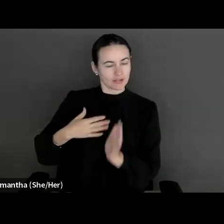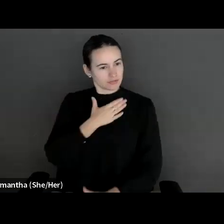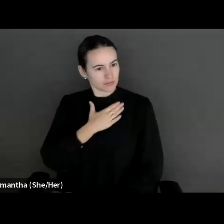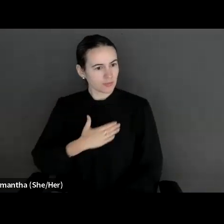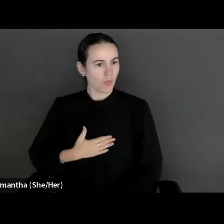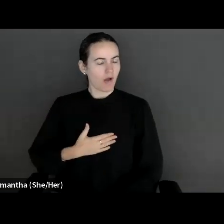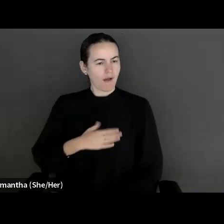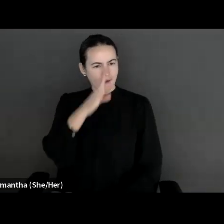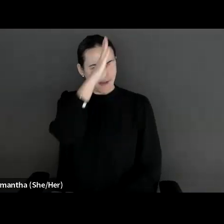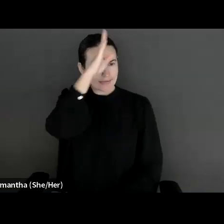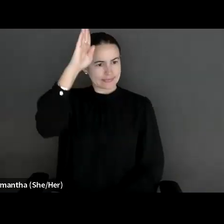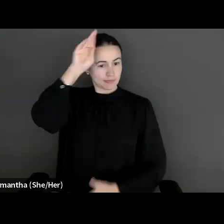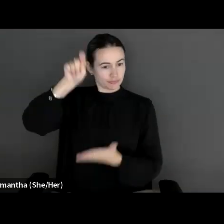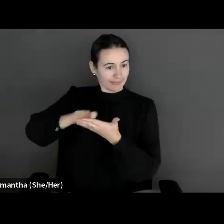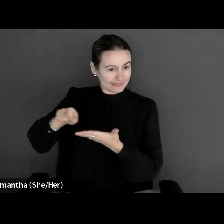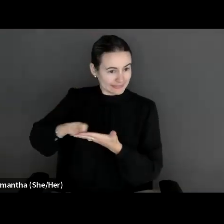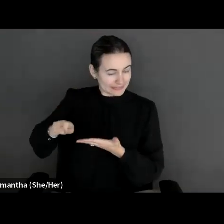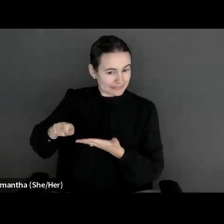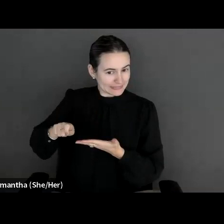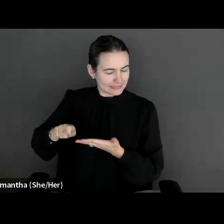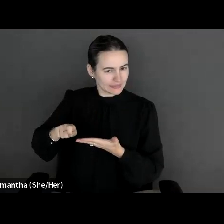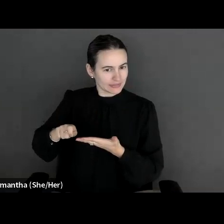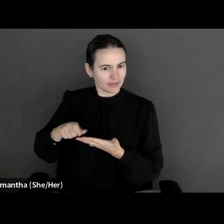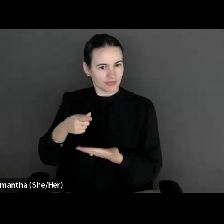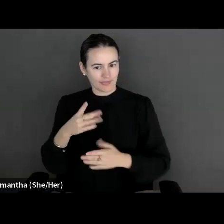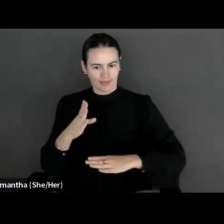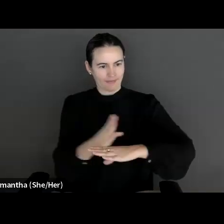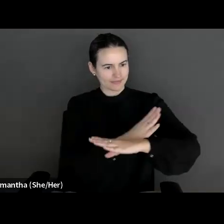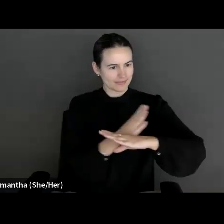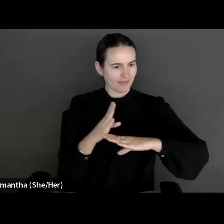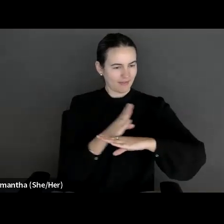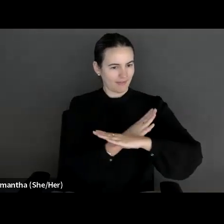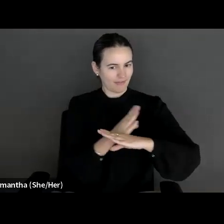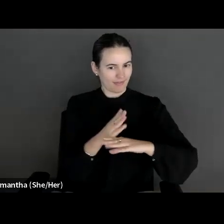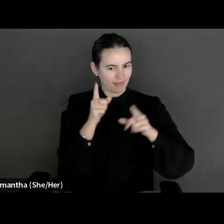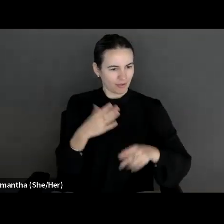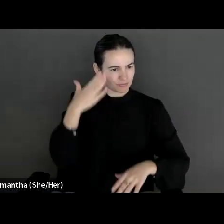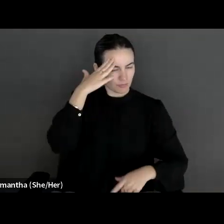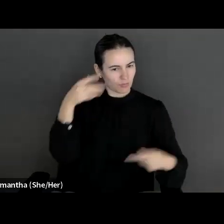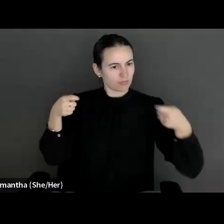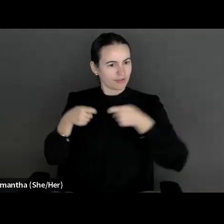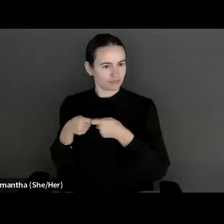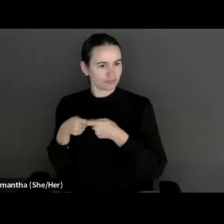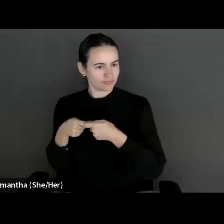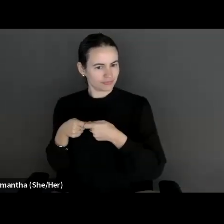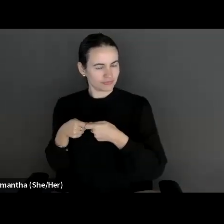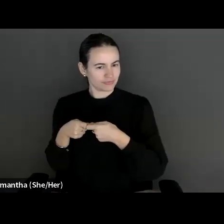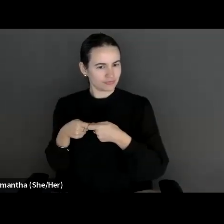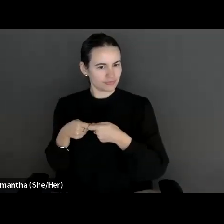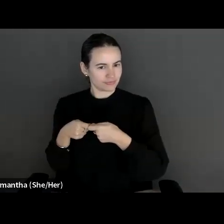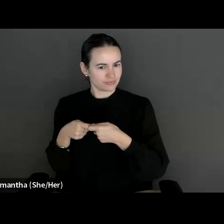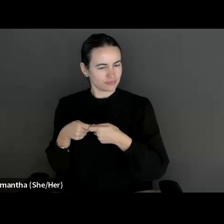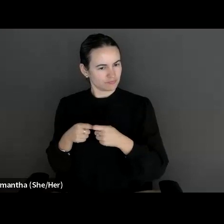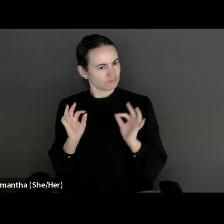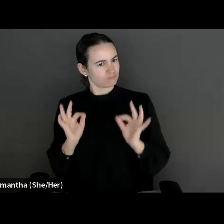writing, then we need to ensure that the rating scale, which is the operationalized test construct, also is appropriate for